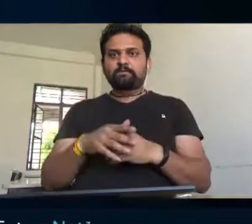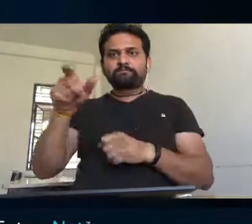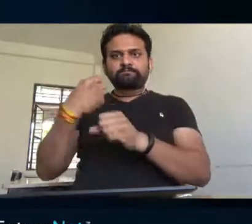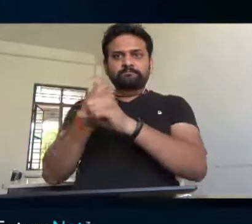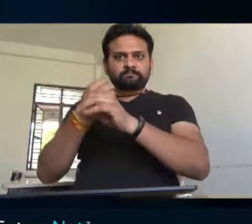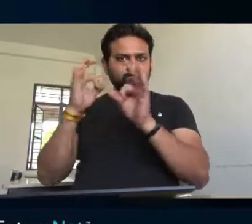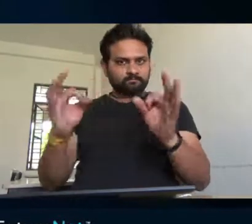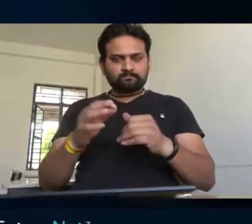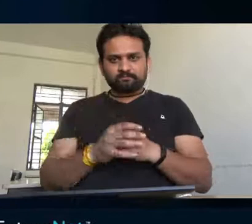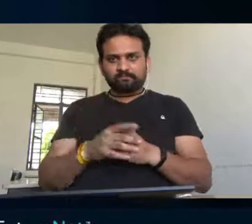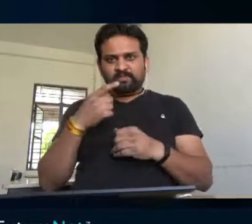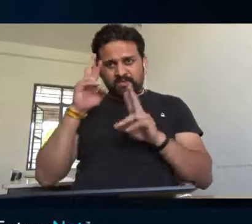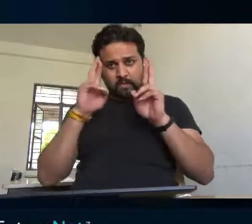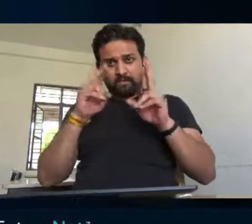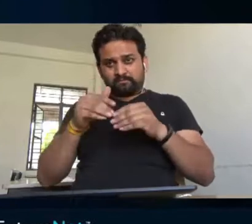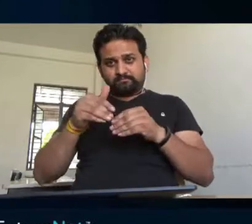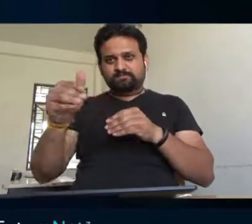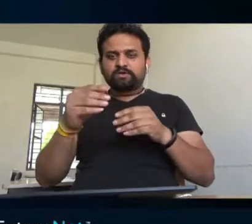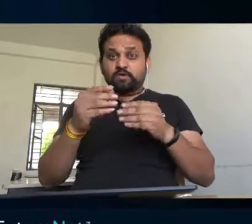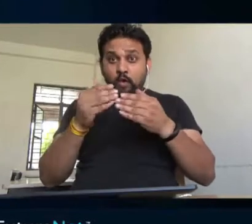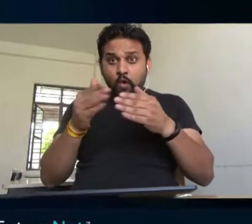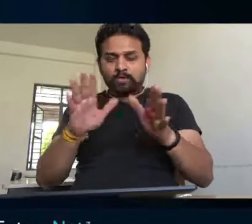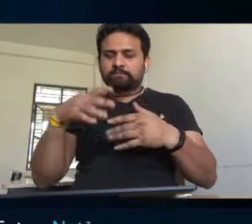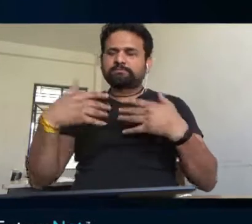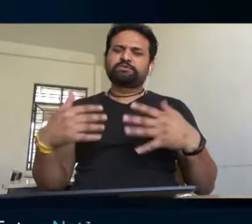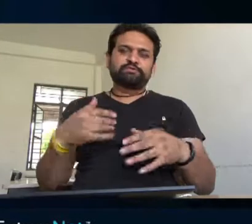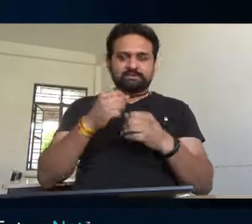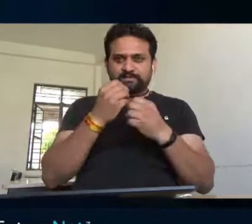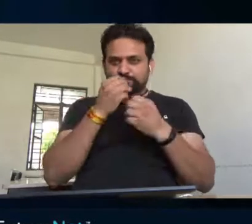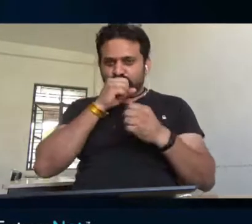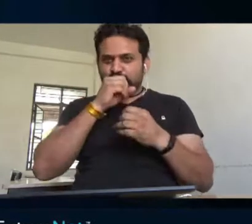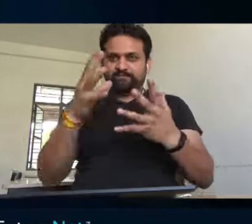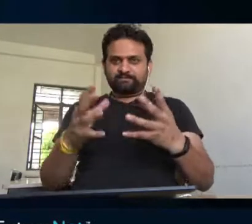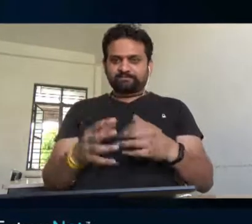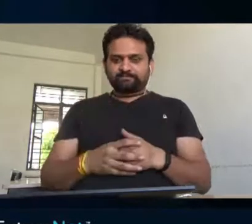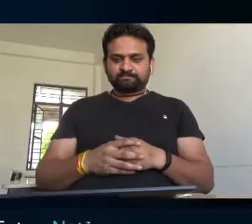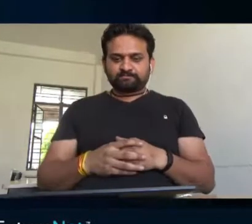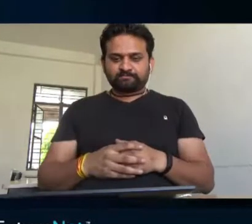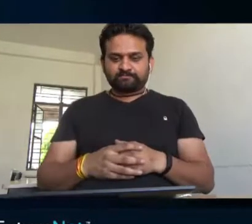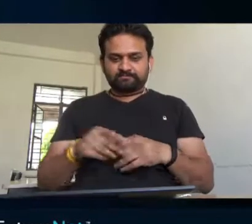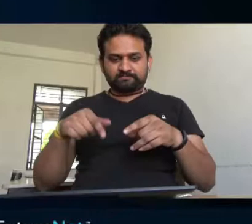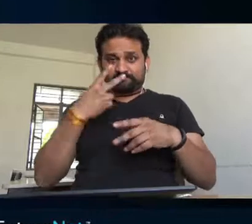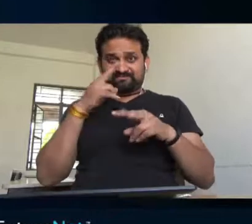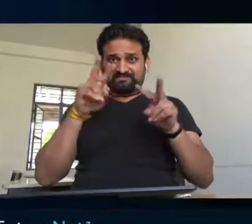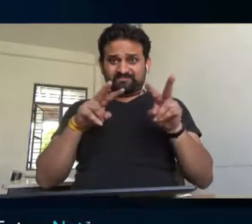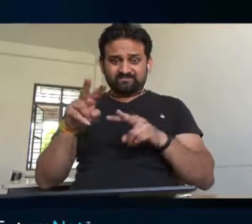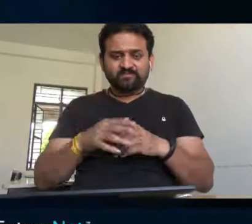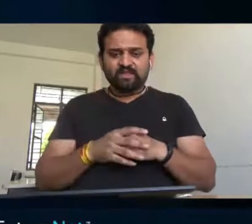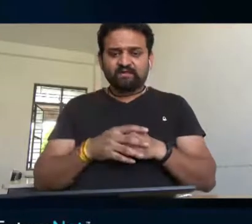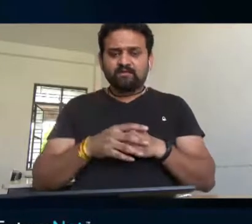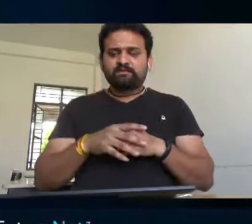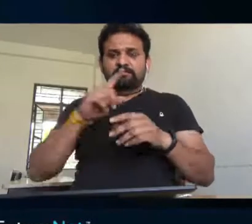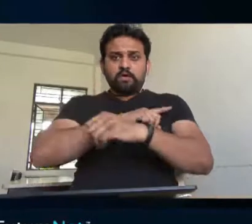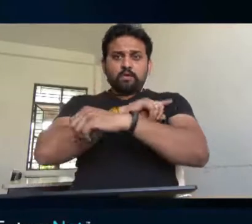April, probably latest in May, the FutureNet Cafe. And we invest a lot of money there, and Felix,